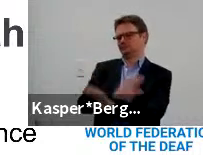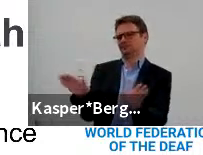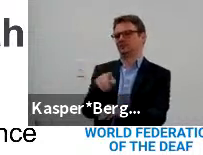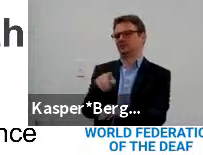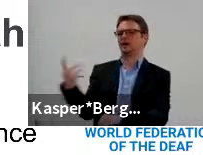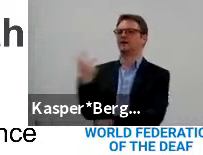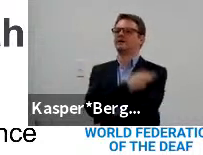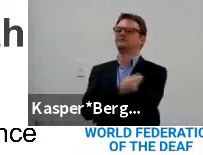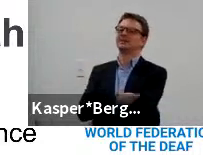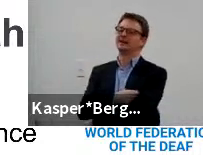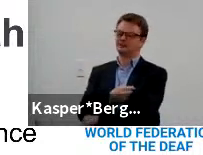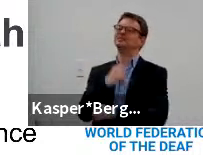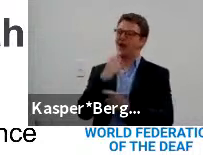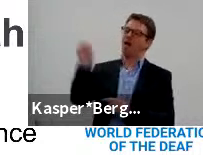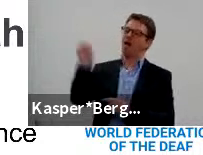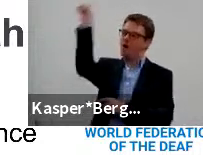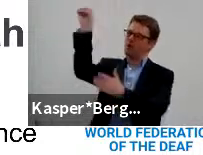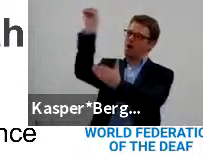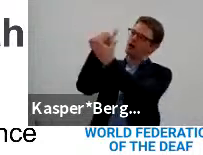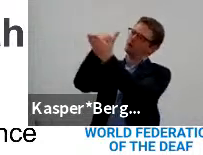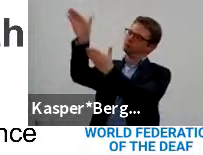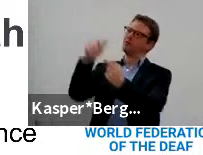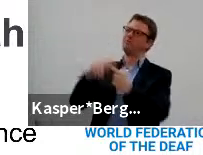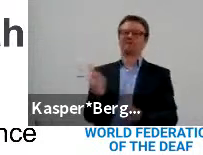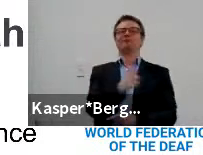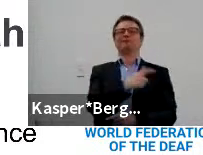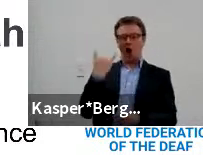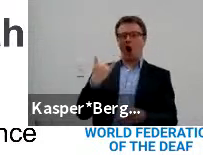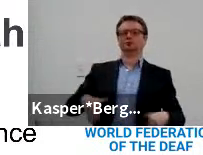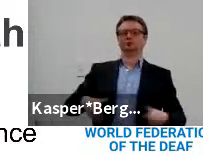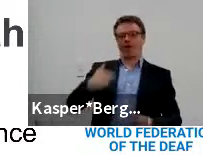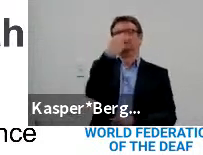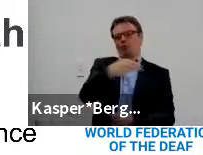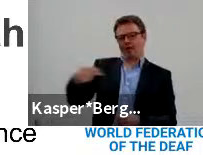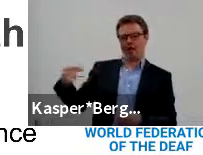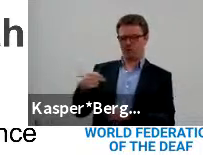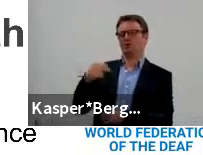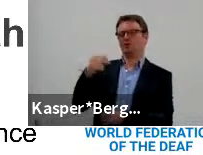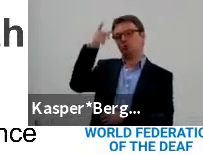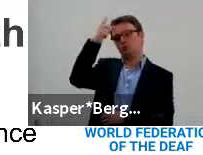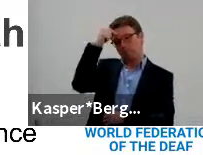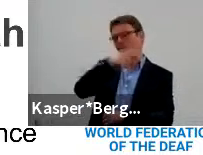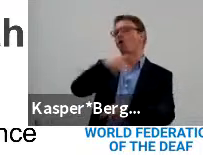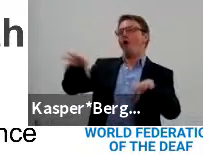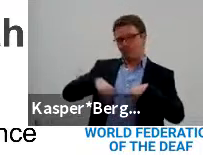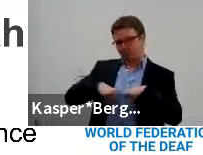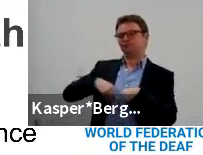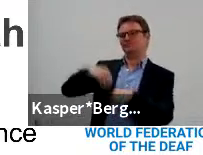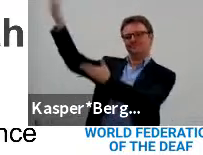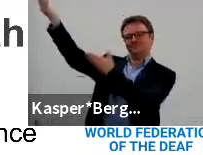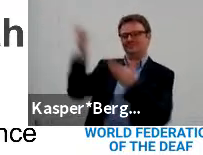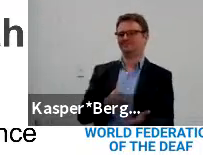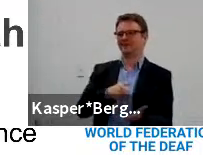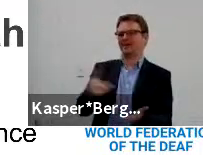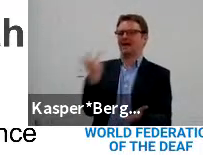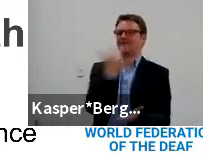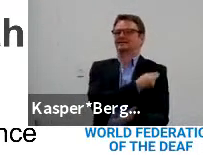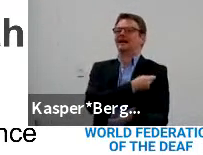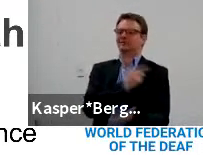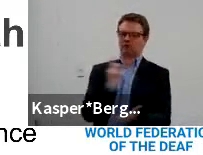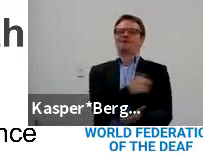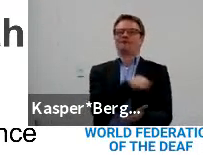European healthcare authorities have actually thrown out all the vaccines. But they say